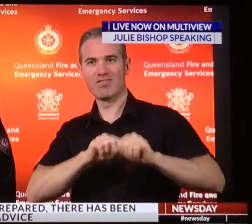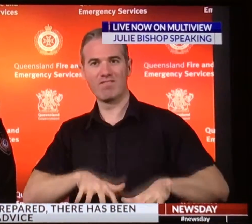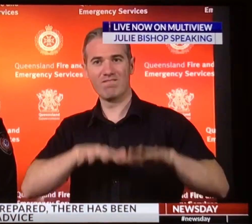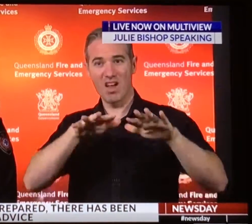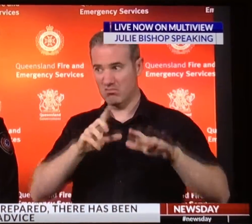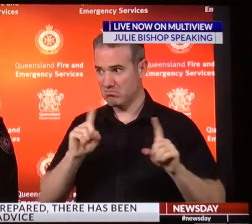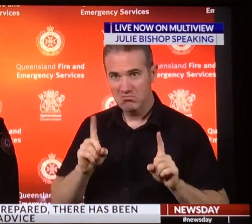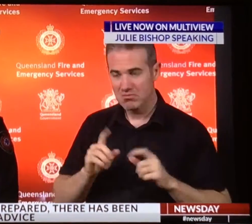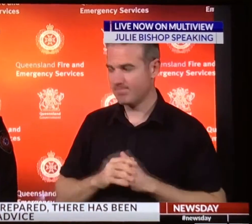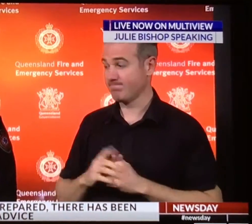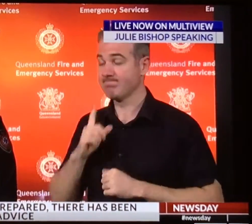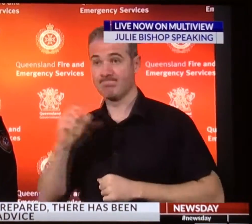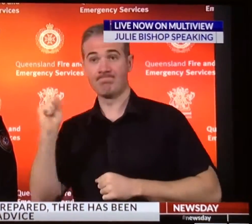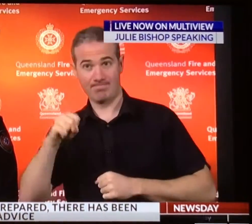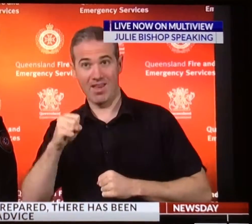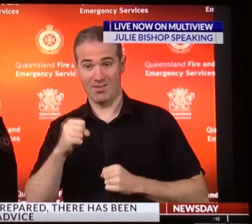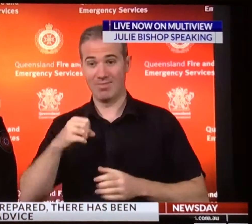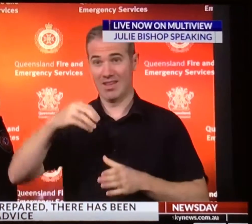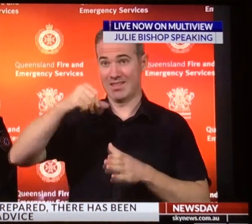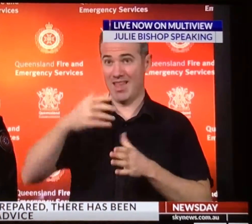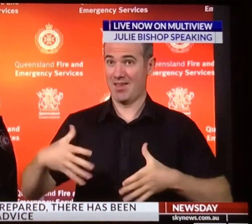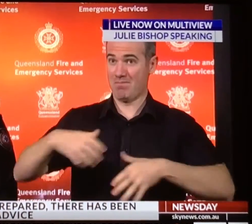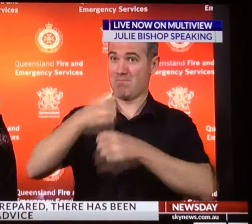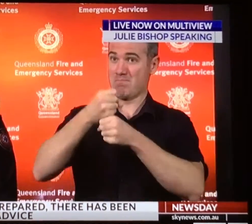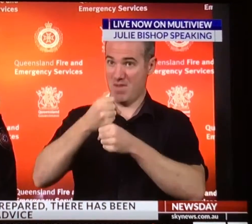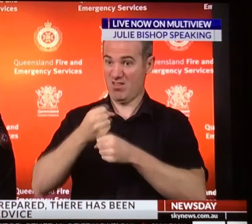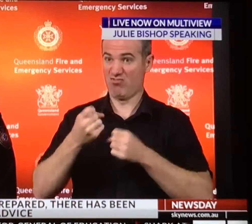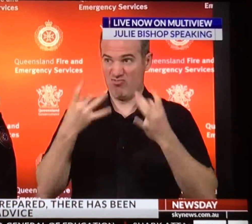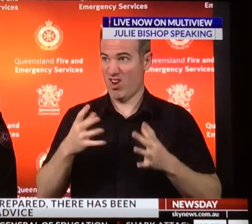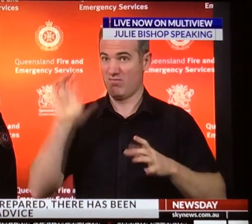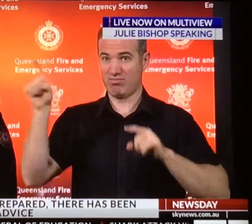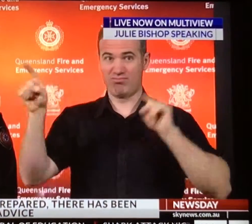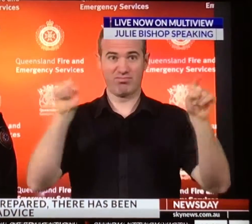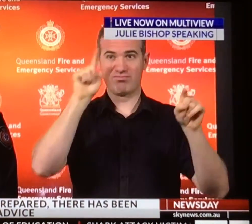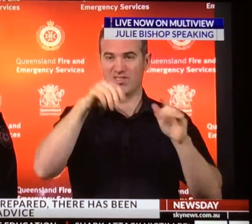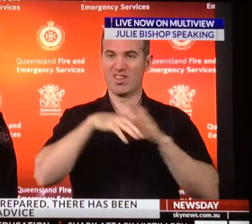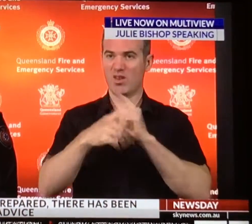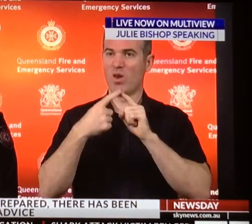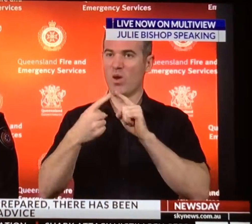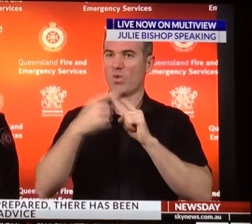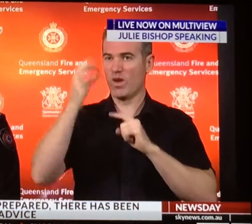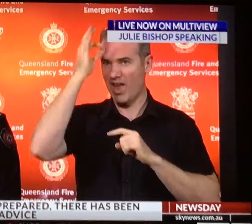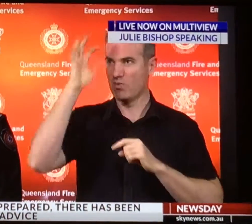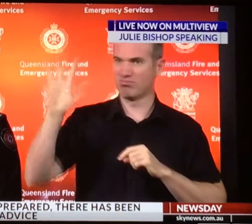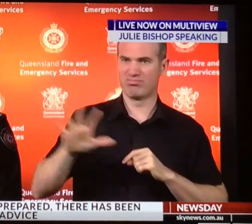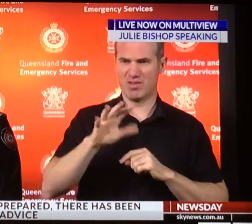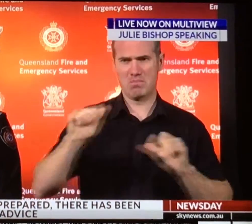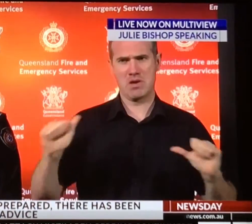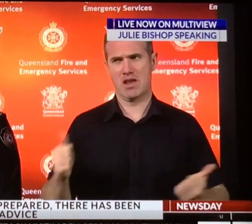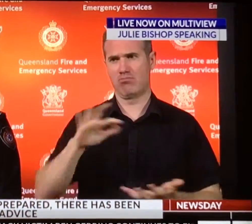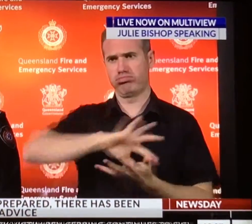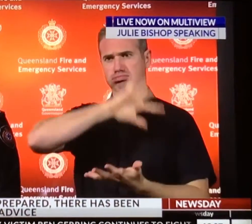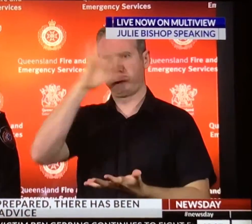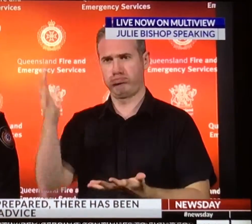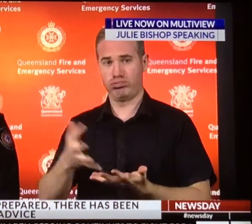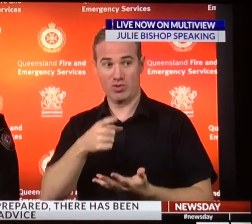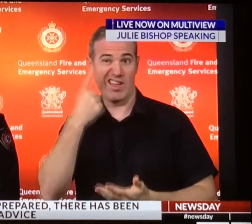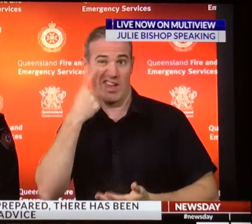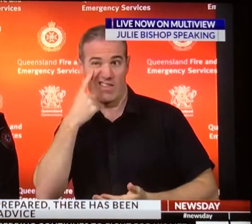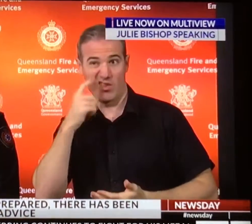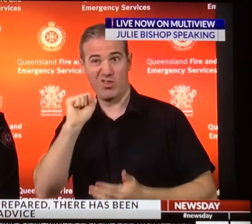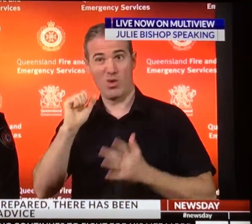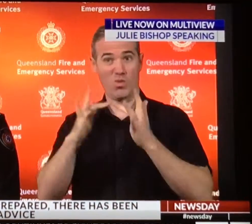There has been sandbagging available at local council areas. There's significant supplies out there. If you go onto the local website and